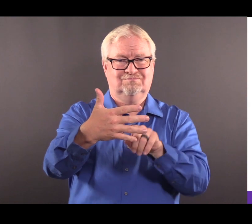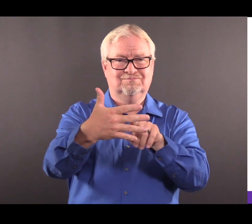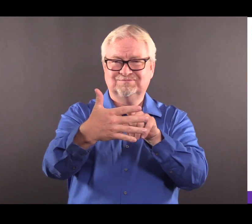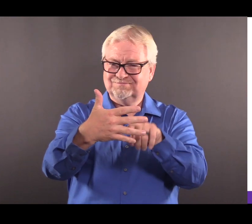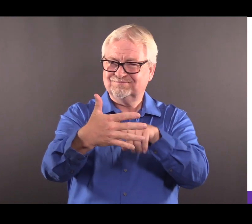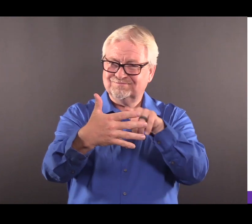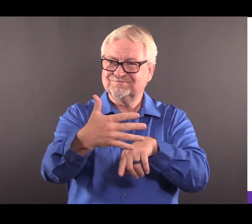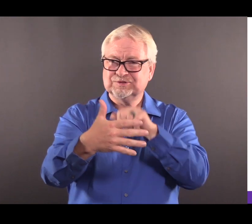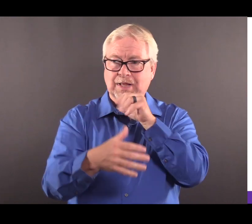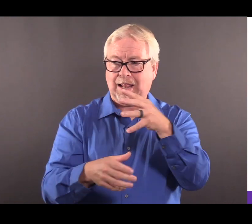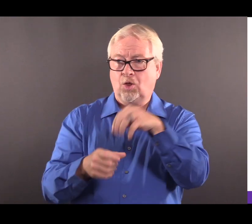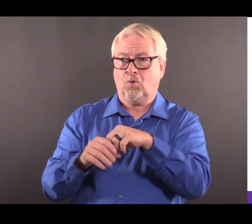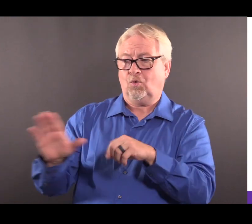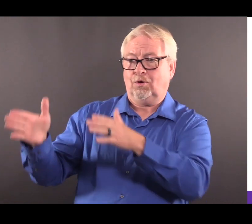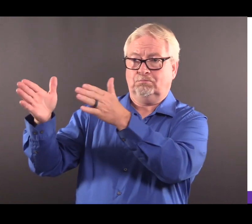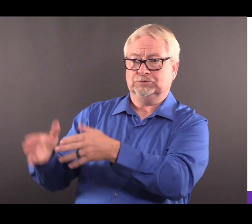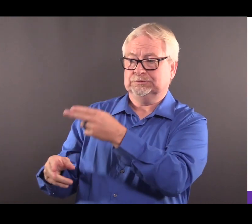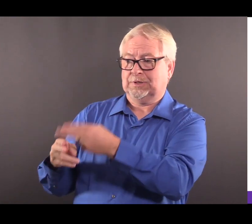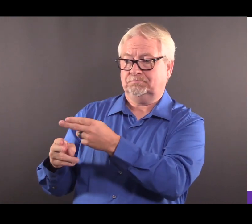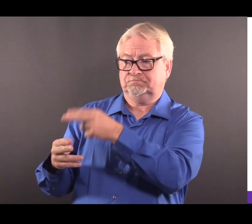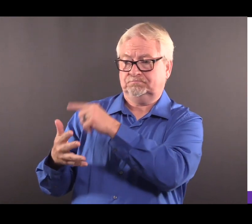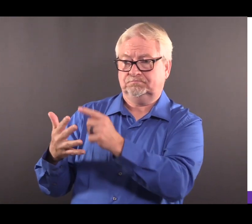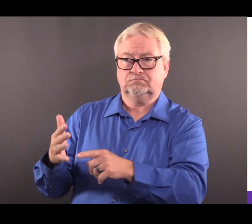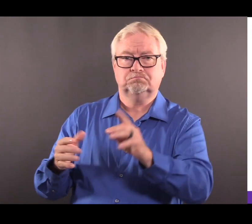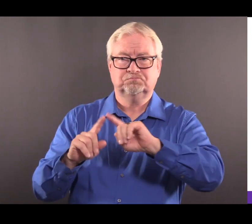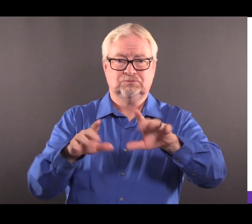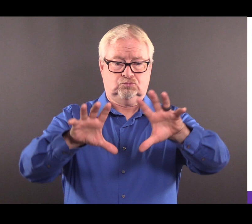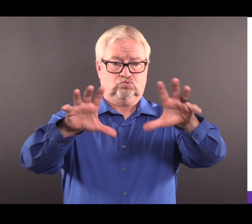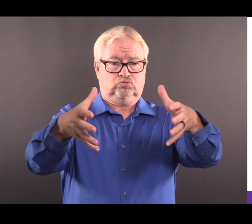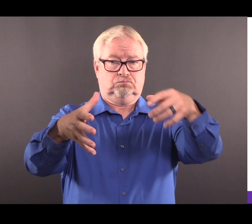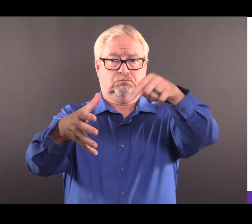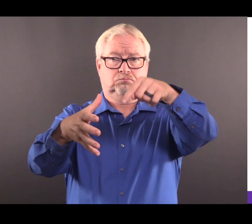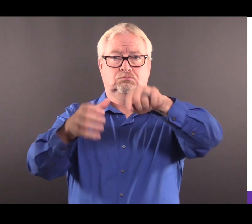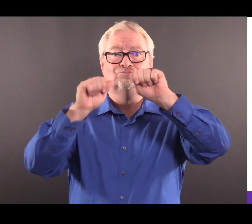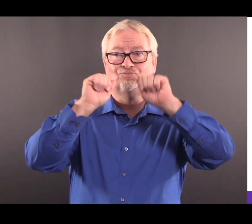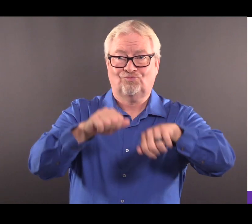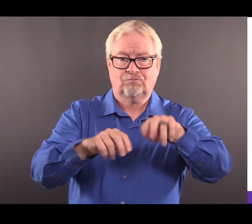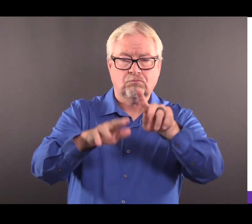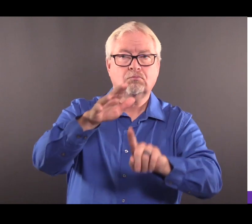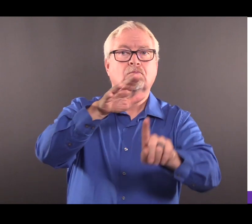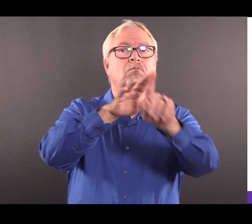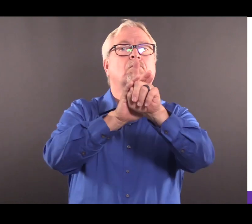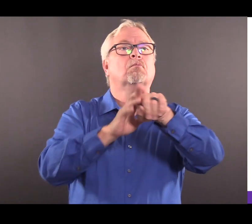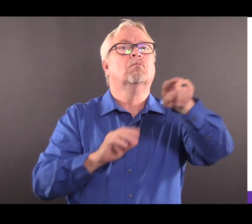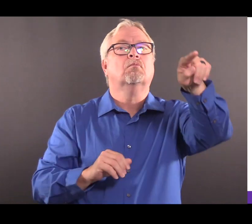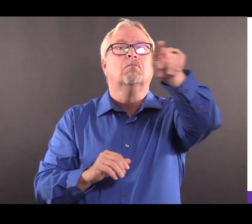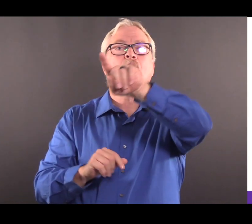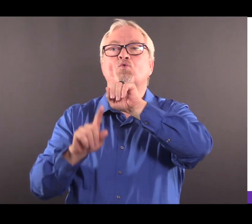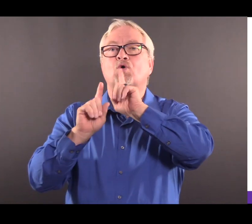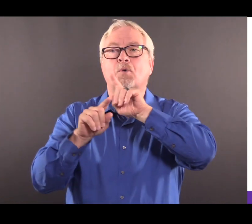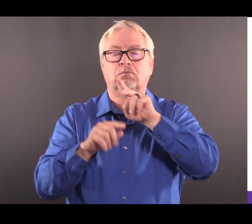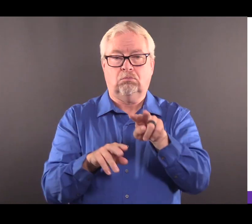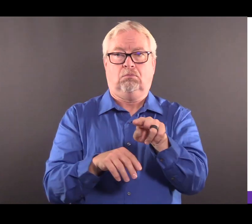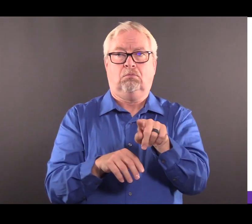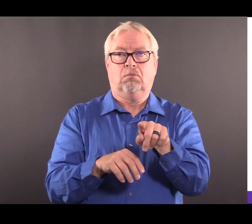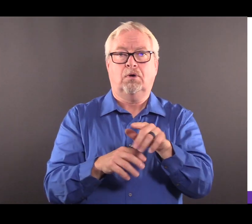does not include participant level data, it's possible that this level of data can show up in